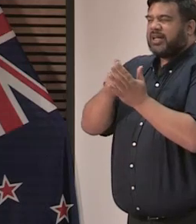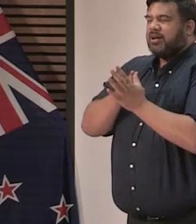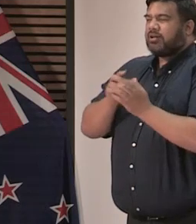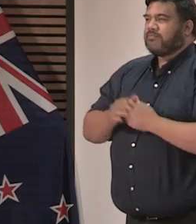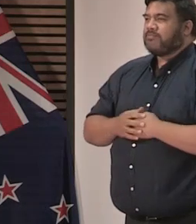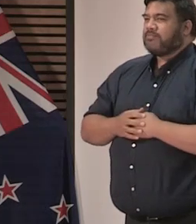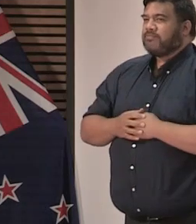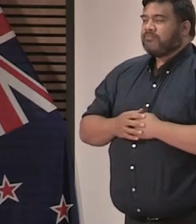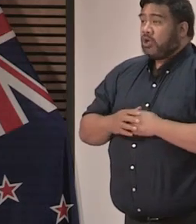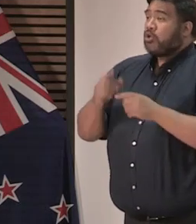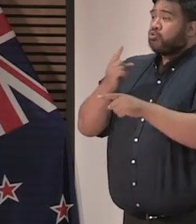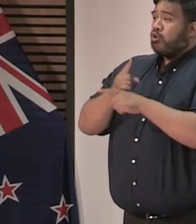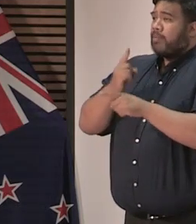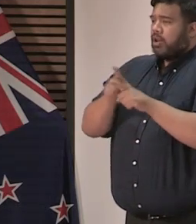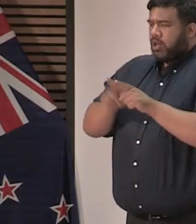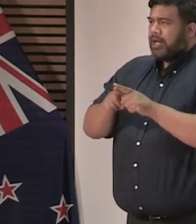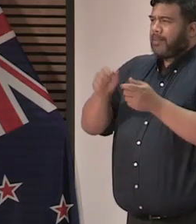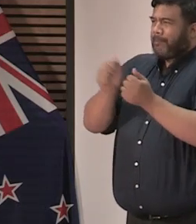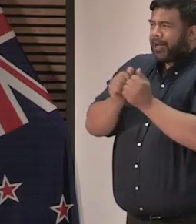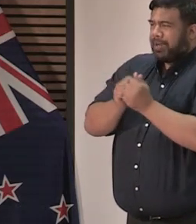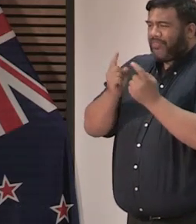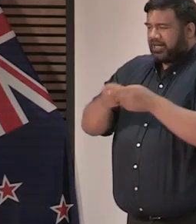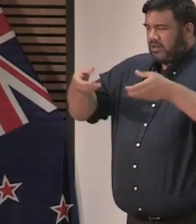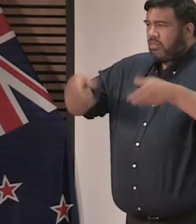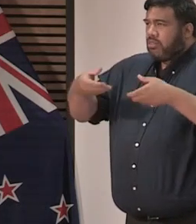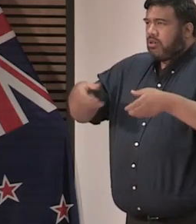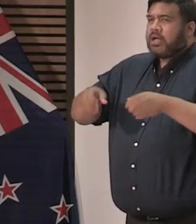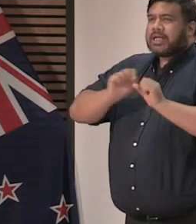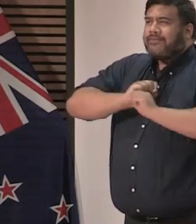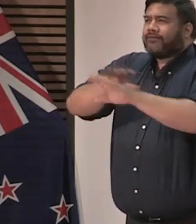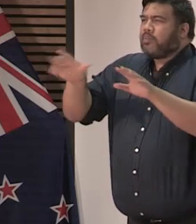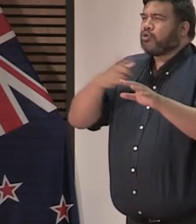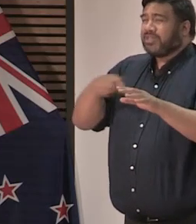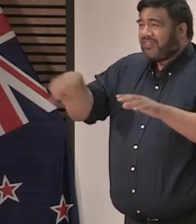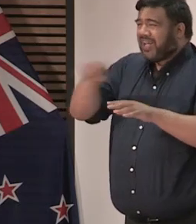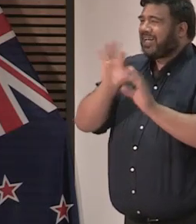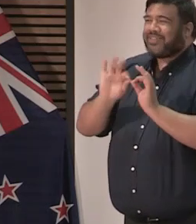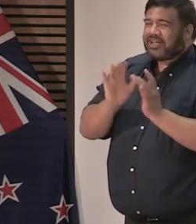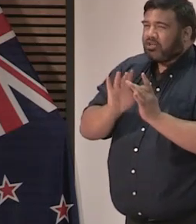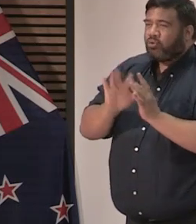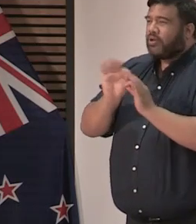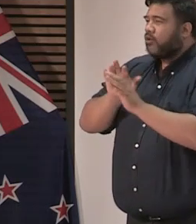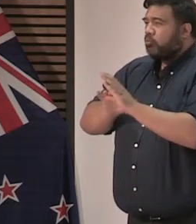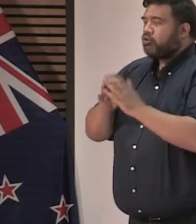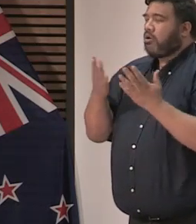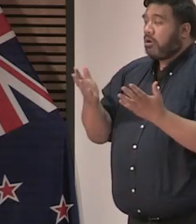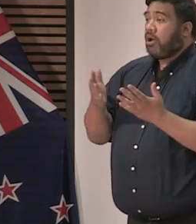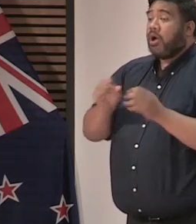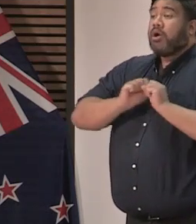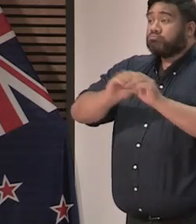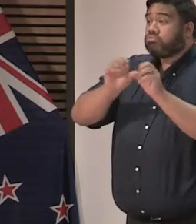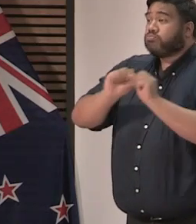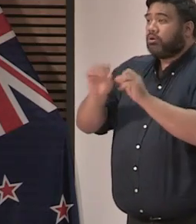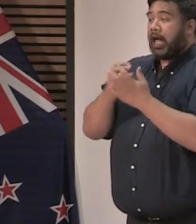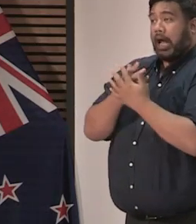of the hard packs of materials that are going out to those who don't have access to digital devices, I can confirm that so far we have sent